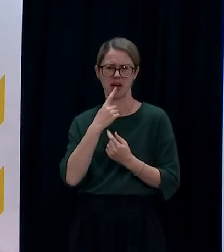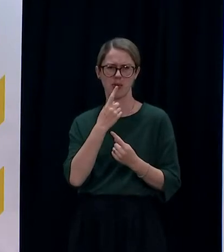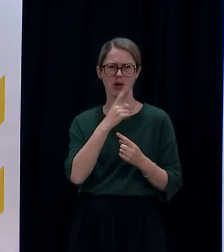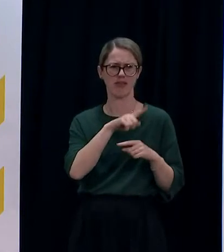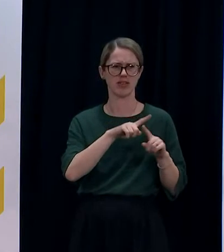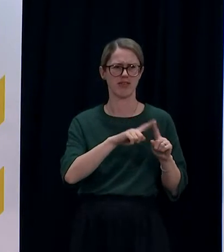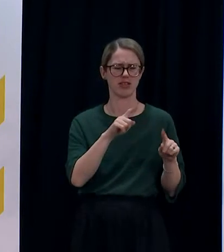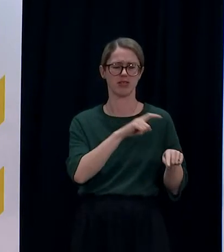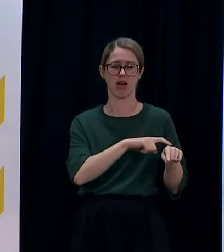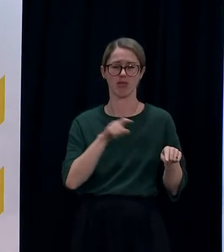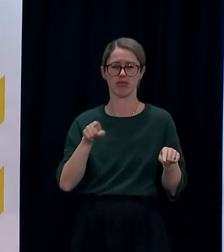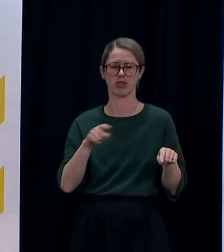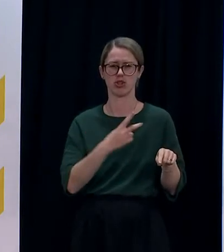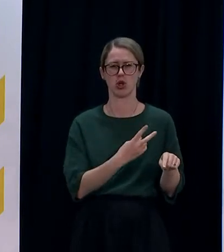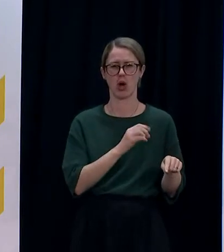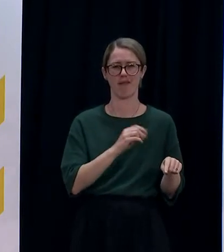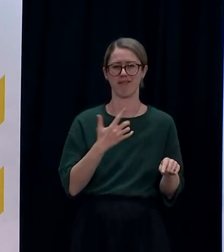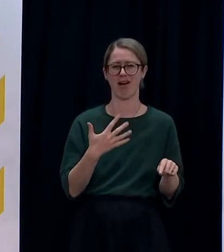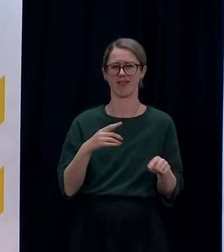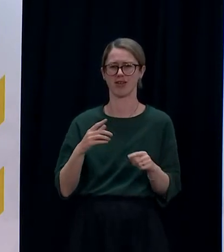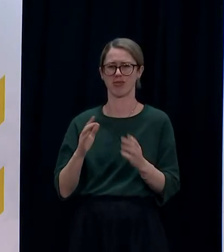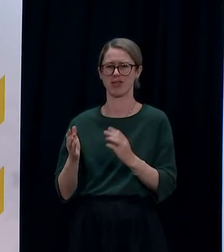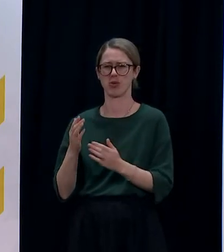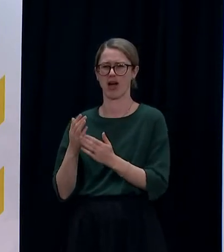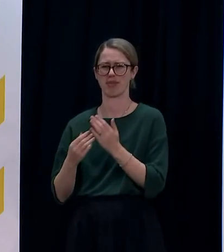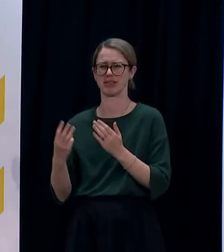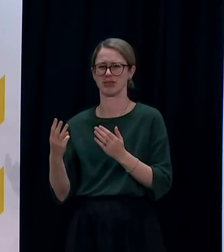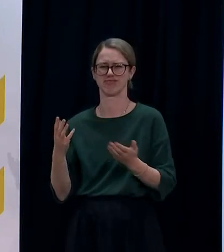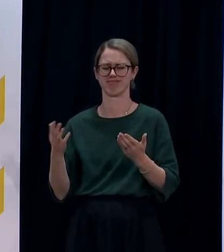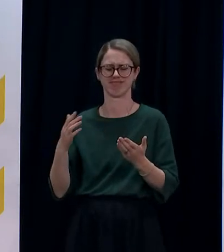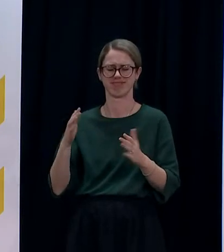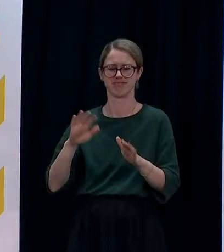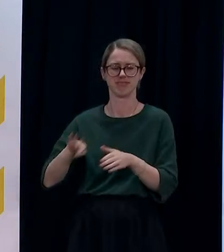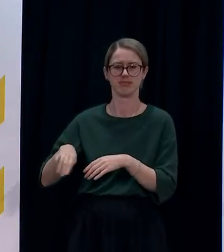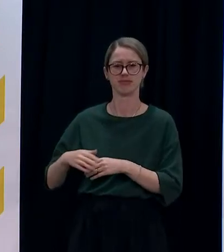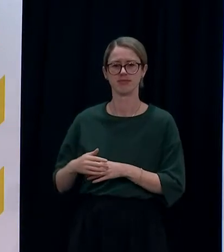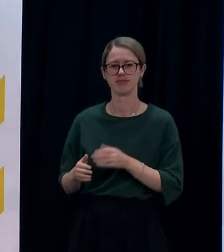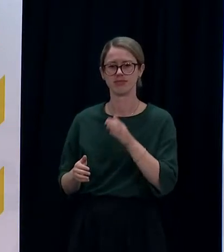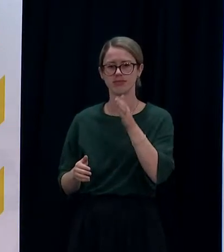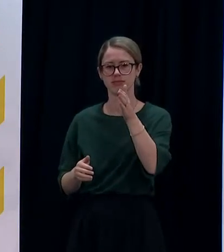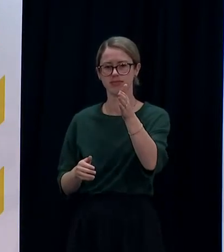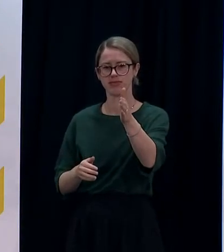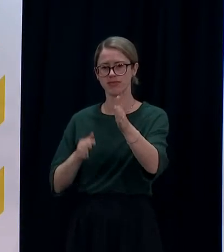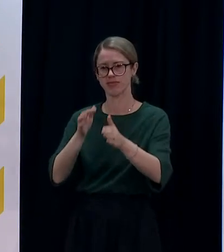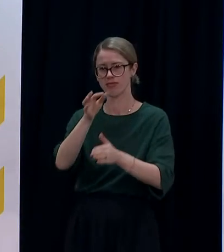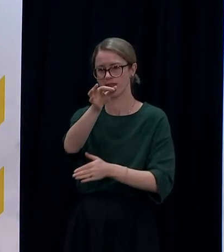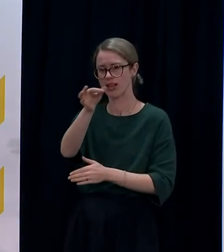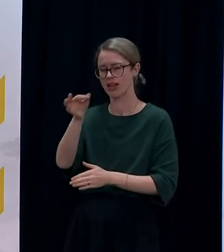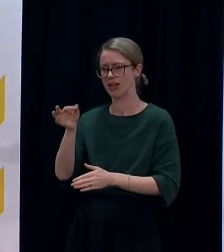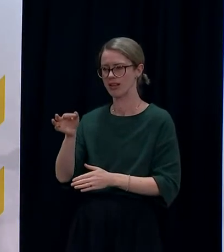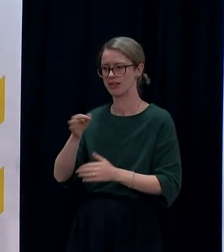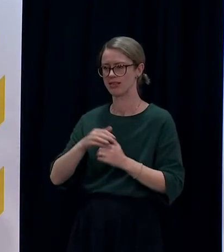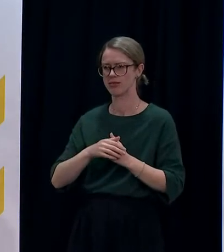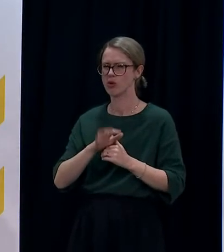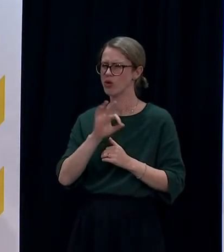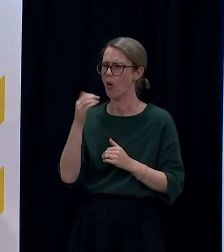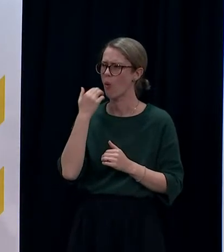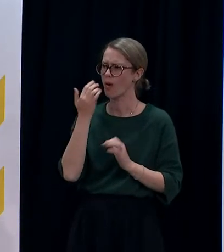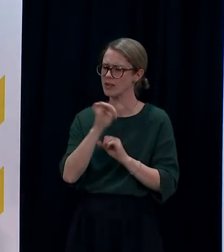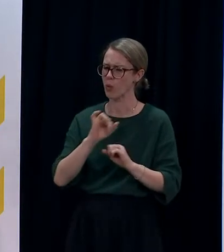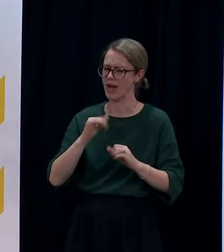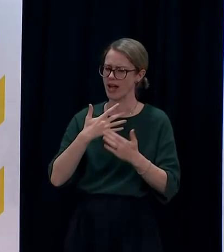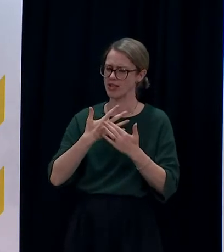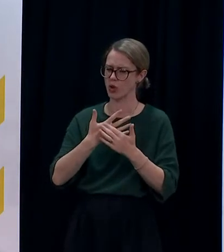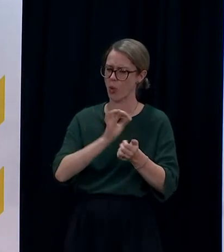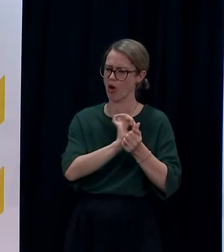the difference between what happened at 2:05 and what happened at 2:36 for the police. I just want to pick up on that point. You don't always wait until an arrest has been made until